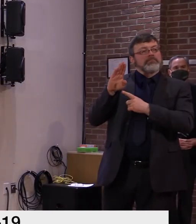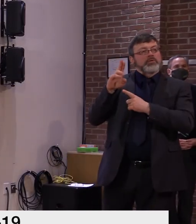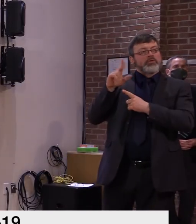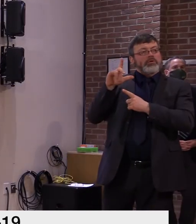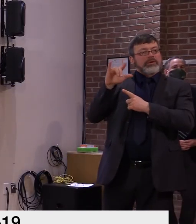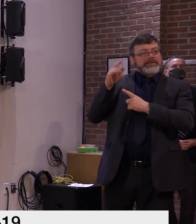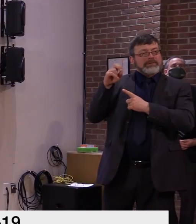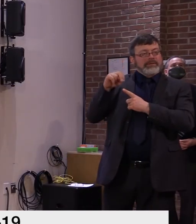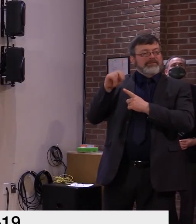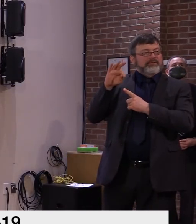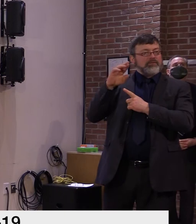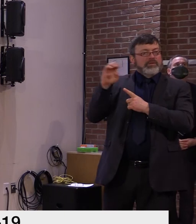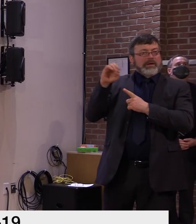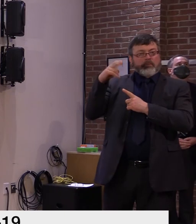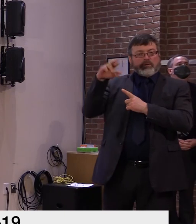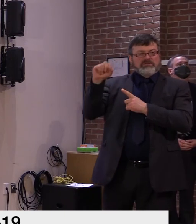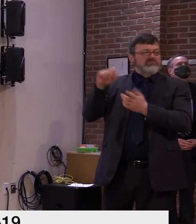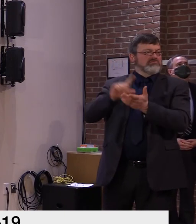Hi, can you hear me? We can.